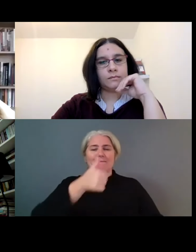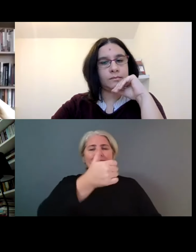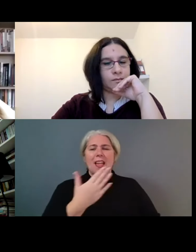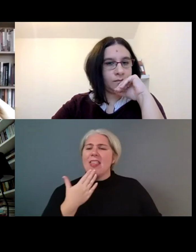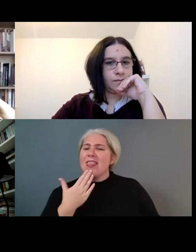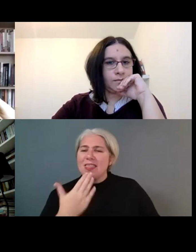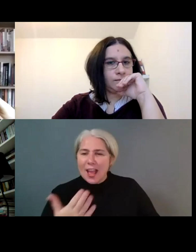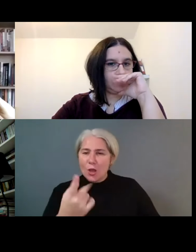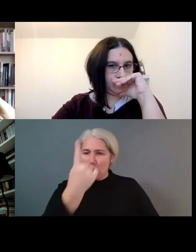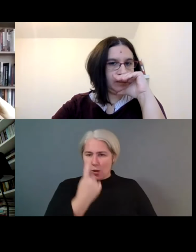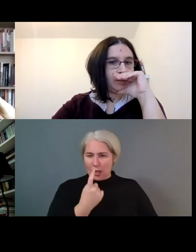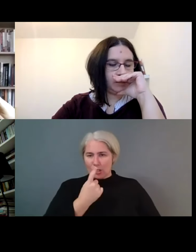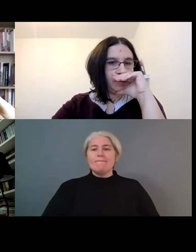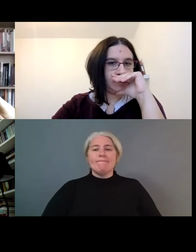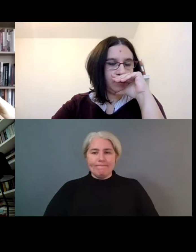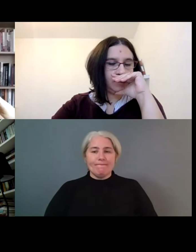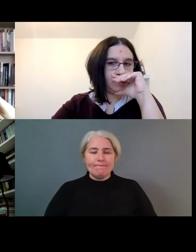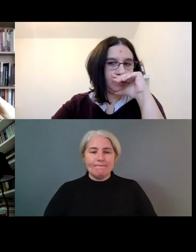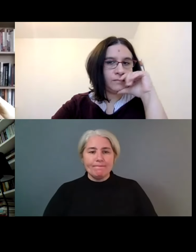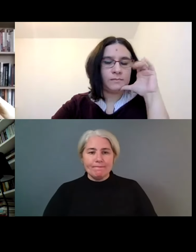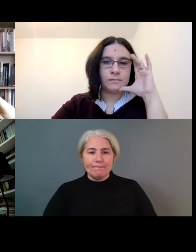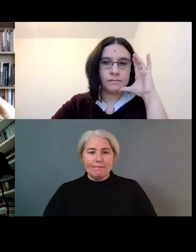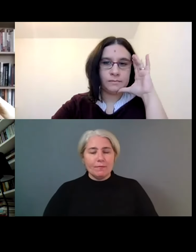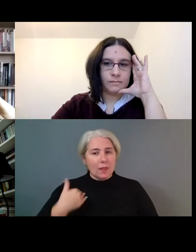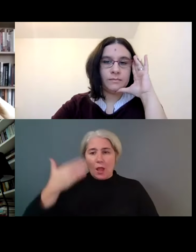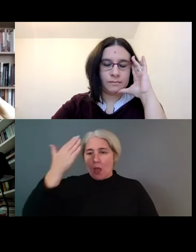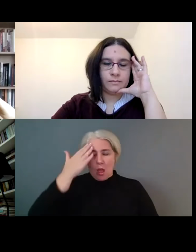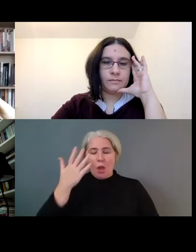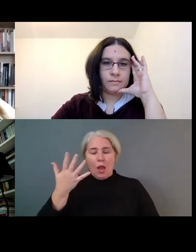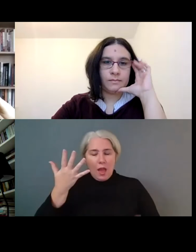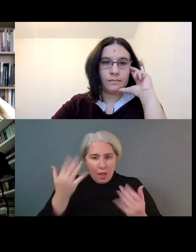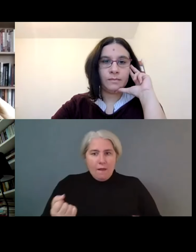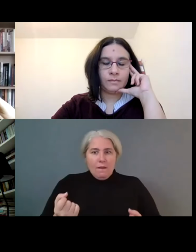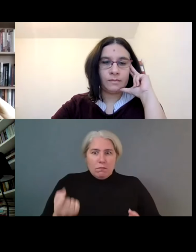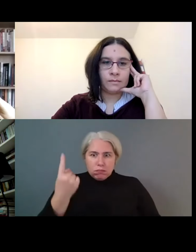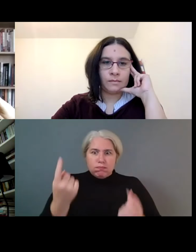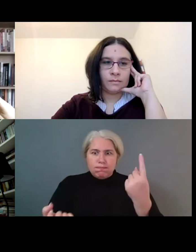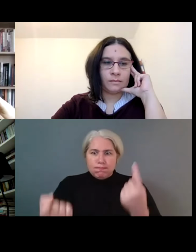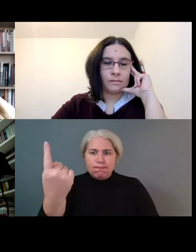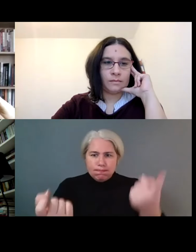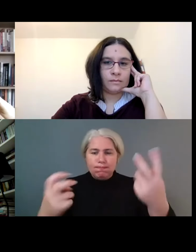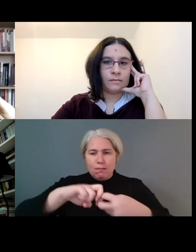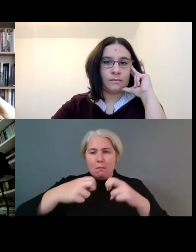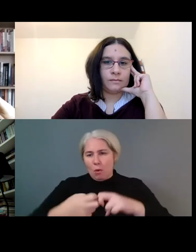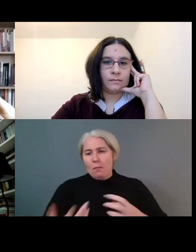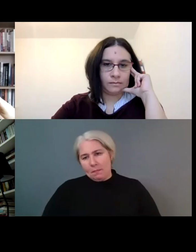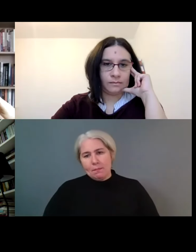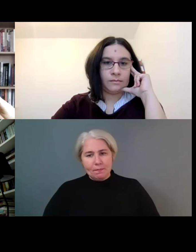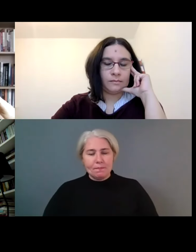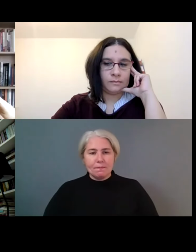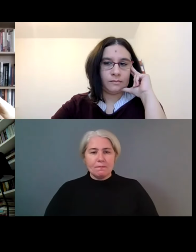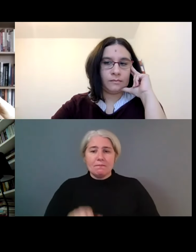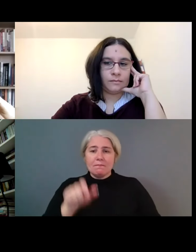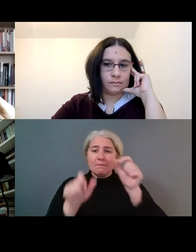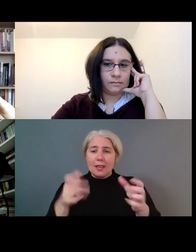It is a frequent problem we see in some countries that people with psychosocial disabilities